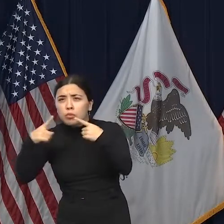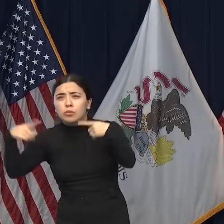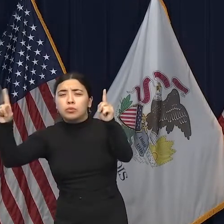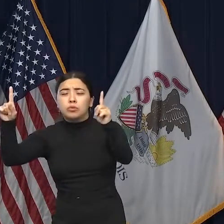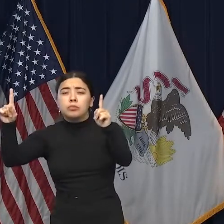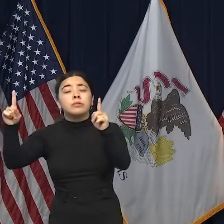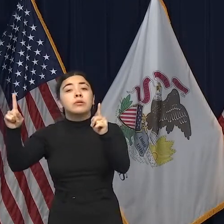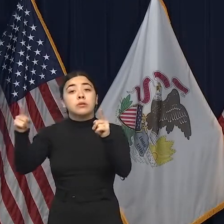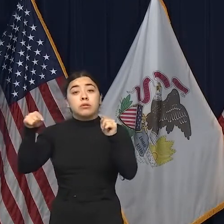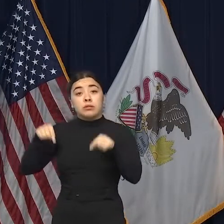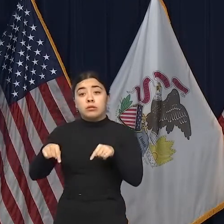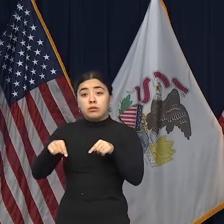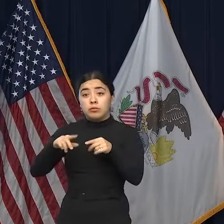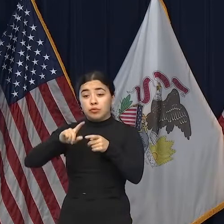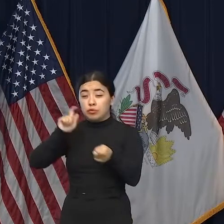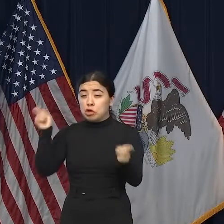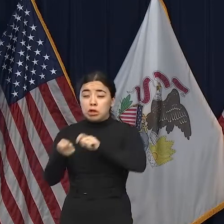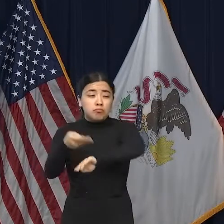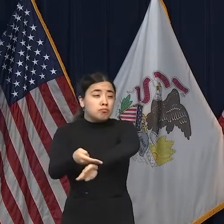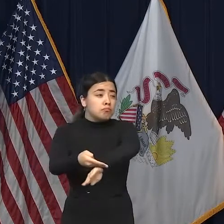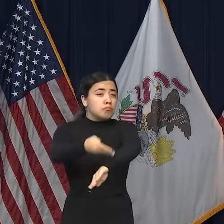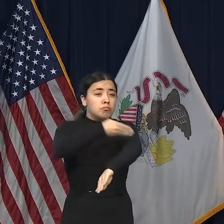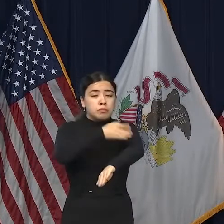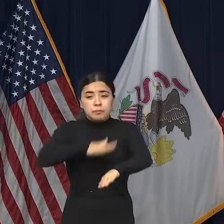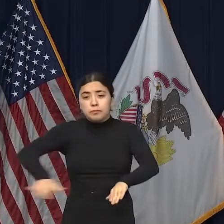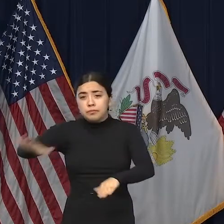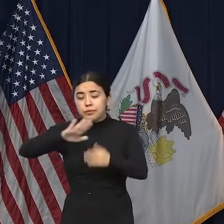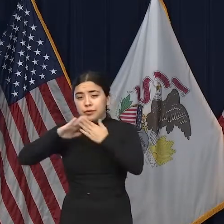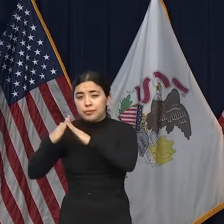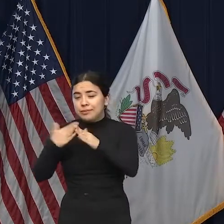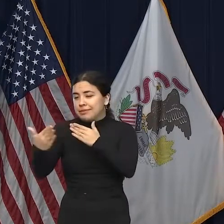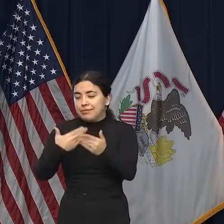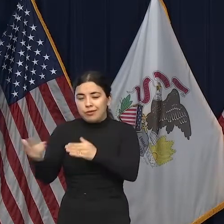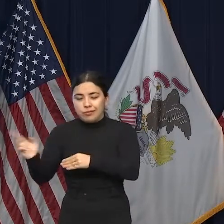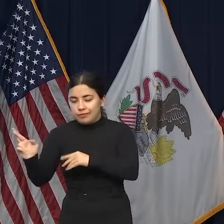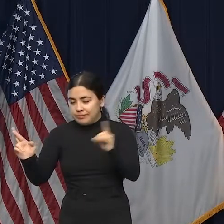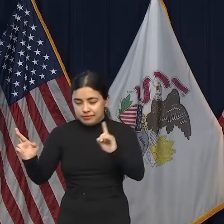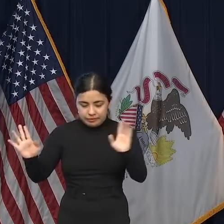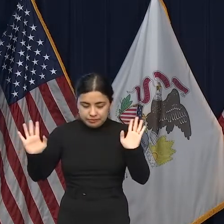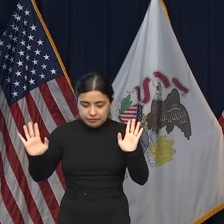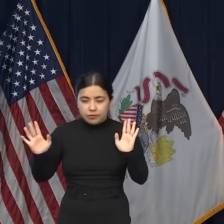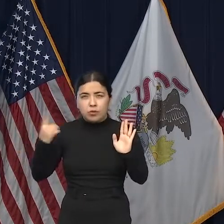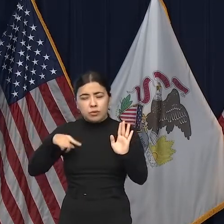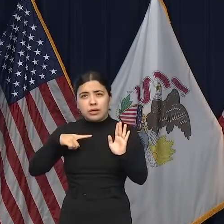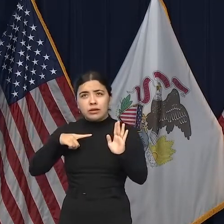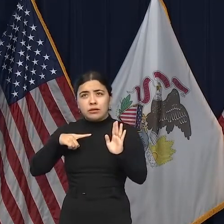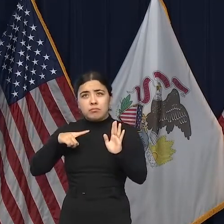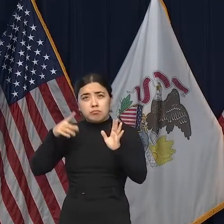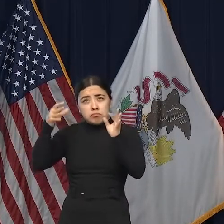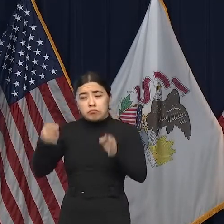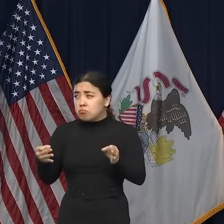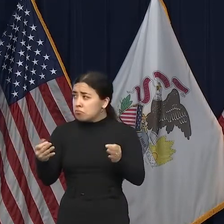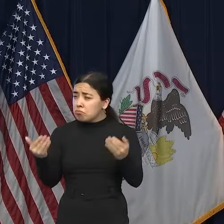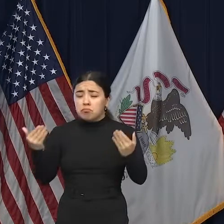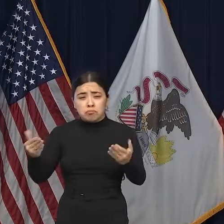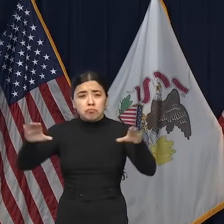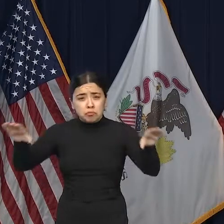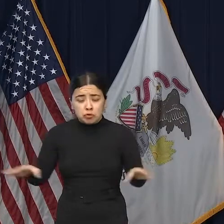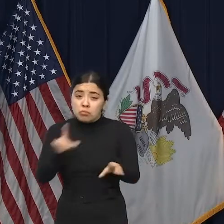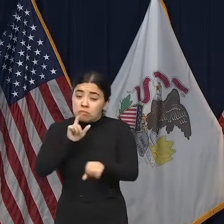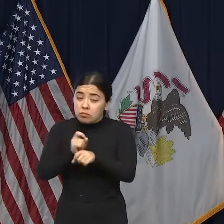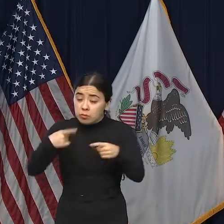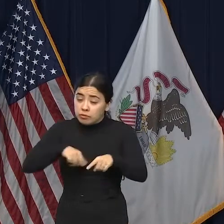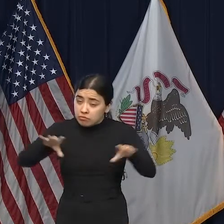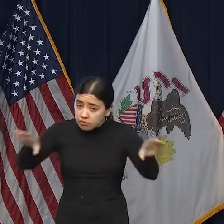its political stripe. In other words, doing exactly what government is meant to do. So I want to